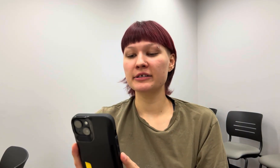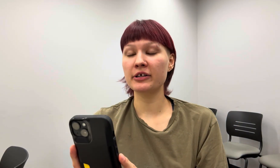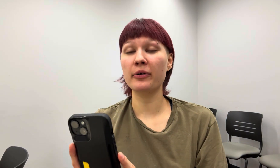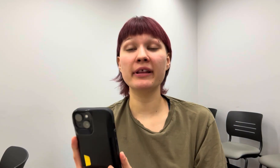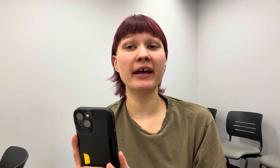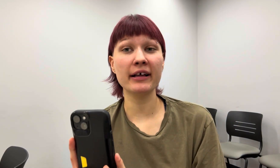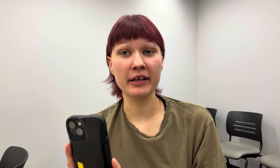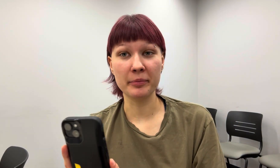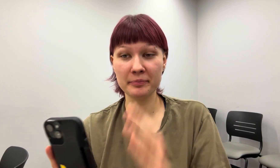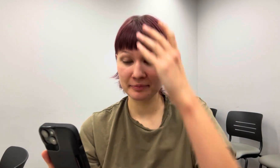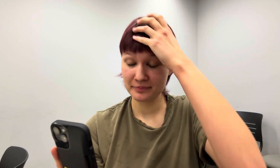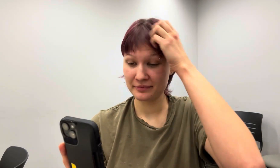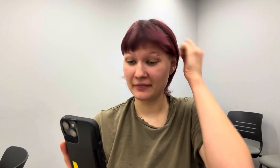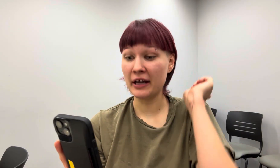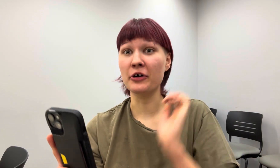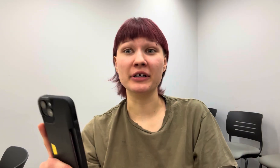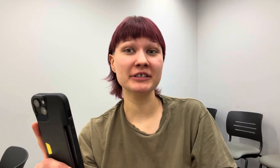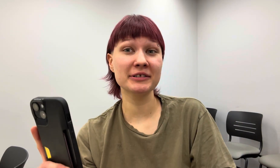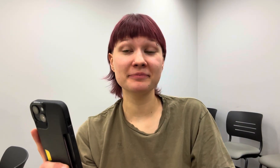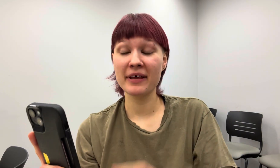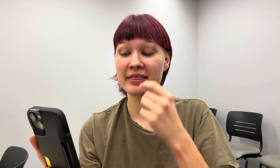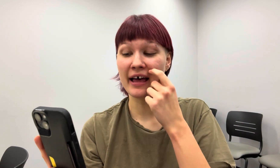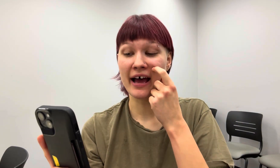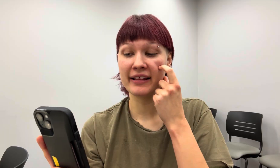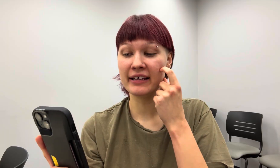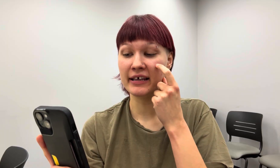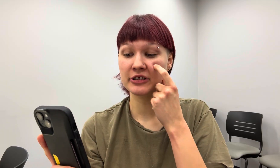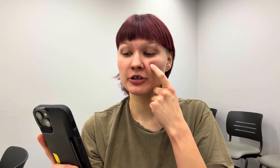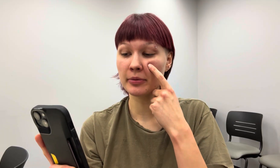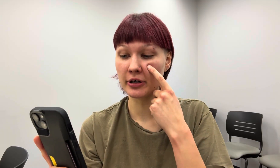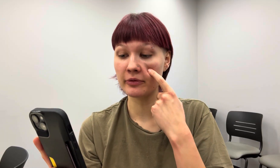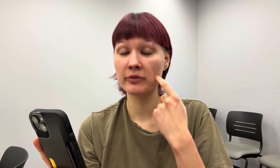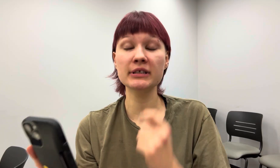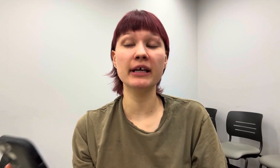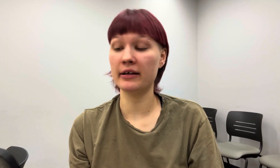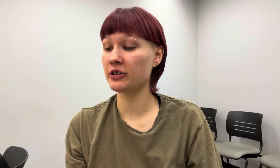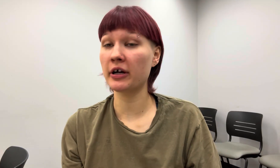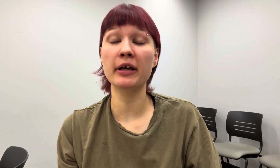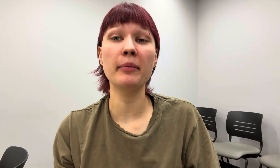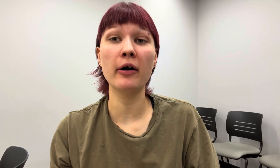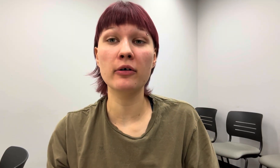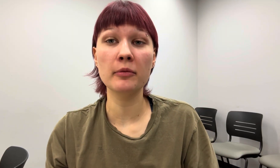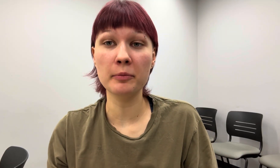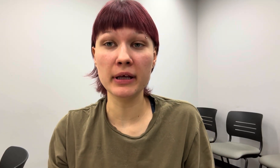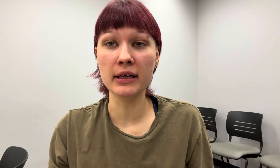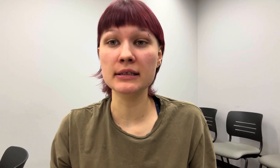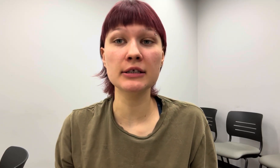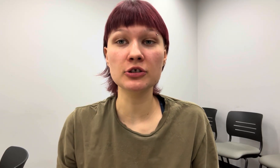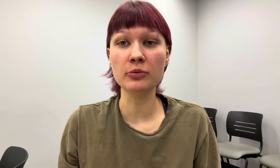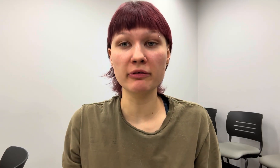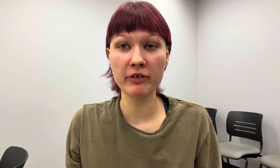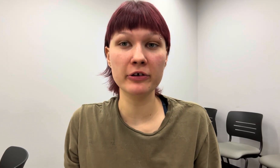So in that clip, I noticed that the interpreter, once again, talking about being intentional with finger